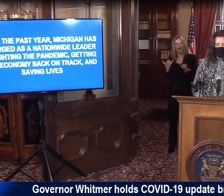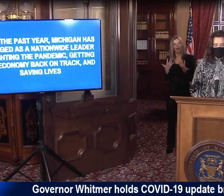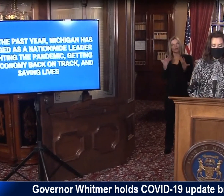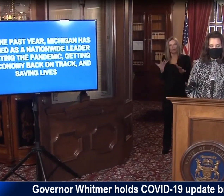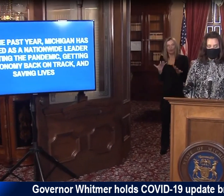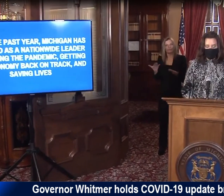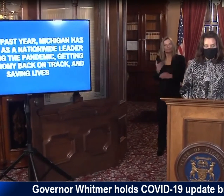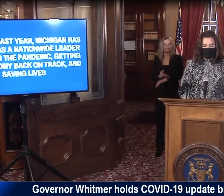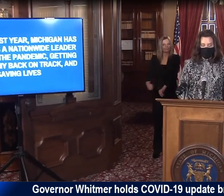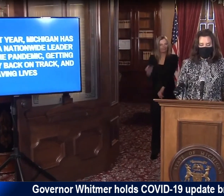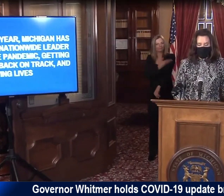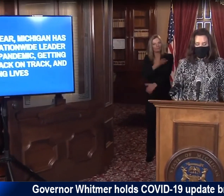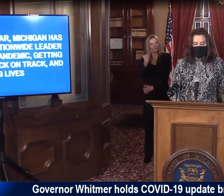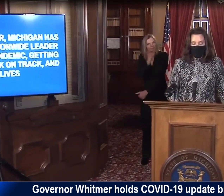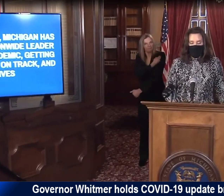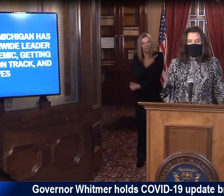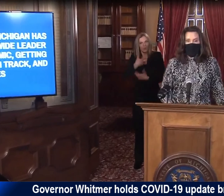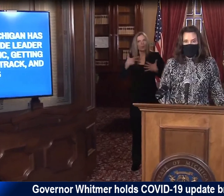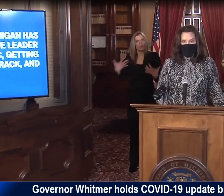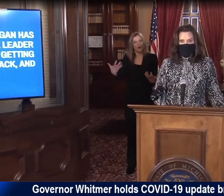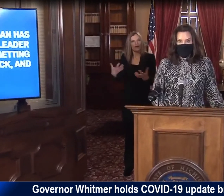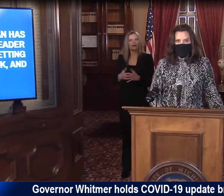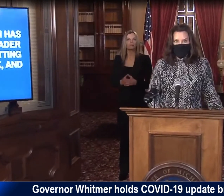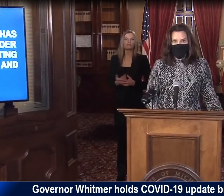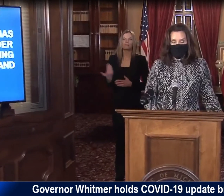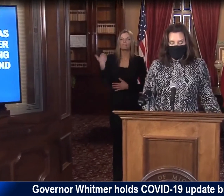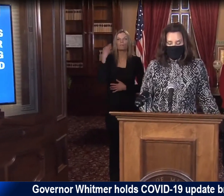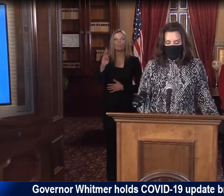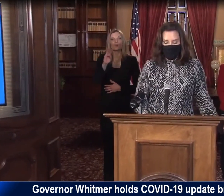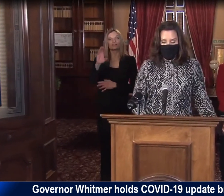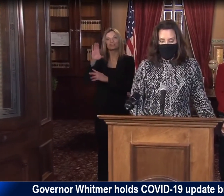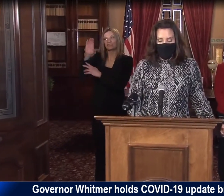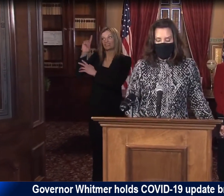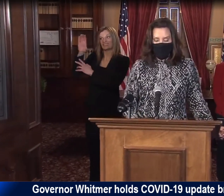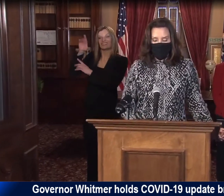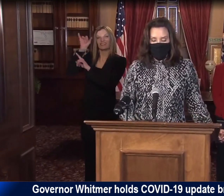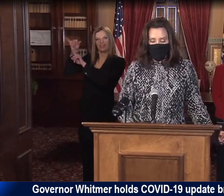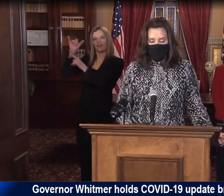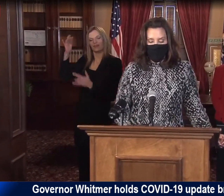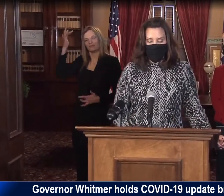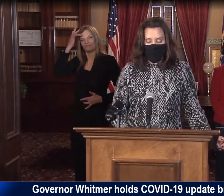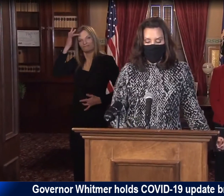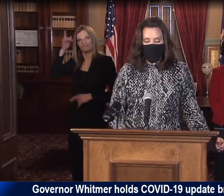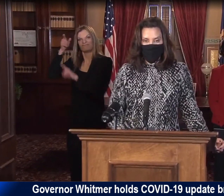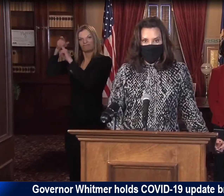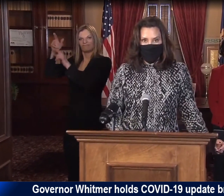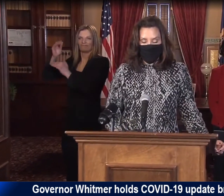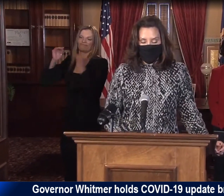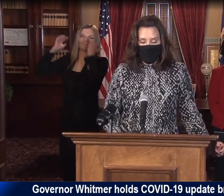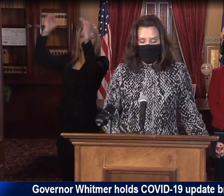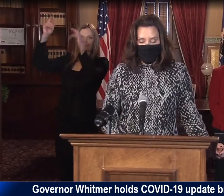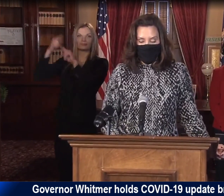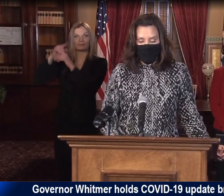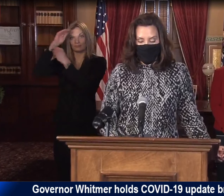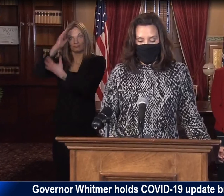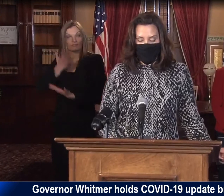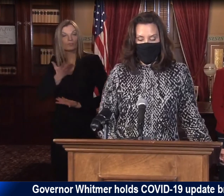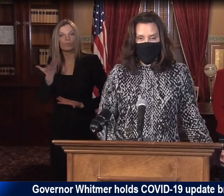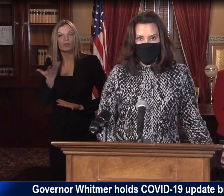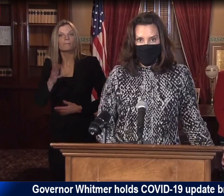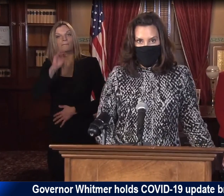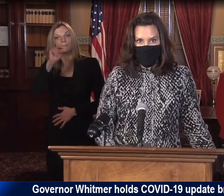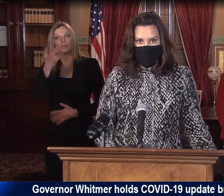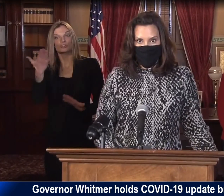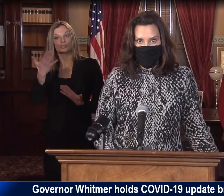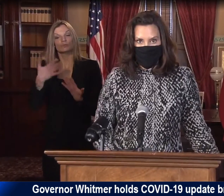leader in vaccine distribution. On Wednesday, the CDC released new data that shows Michigan in the top 15